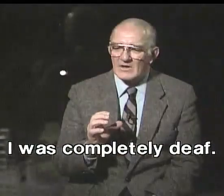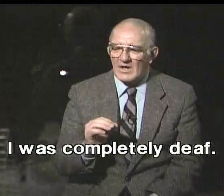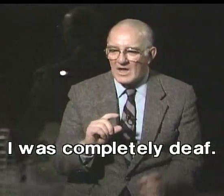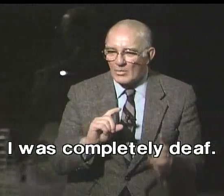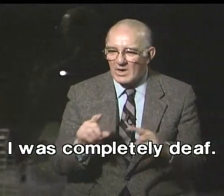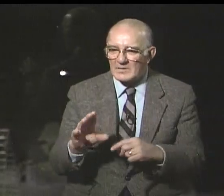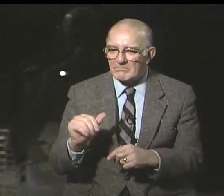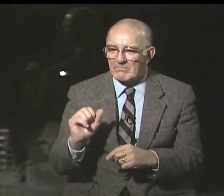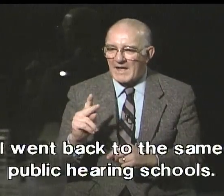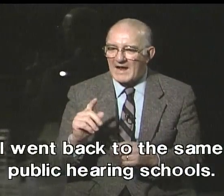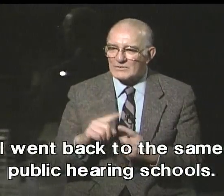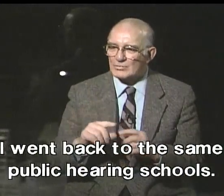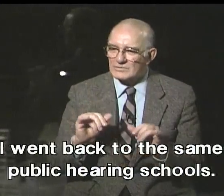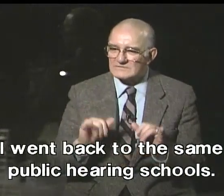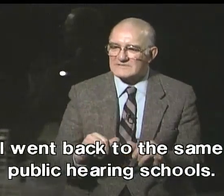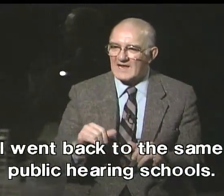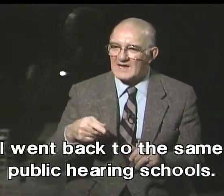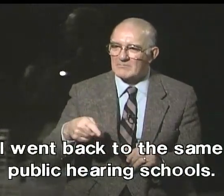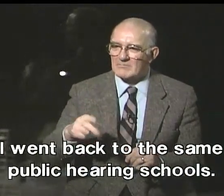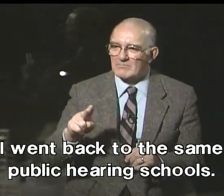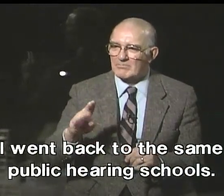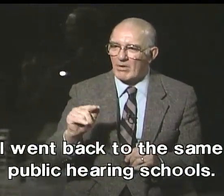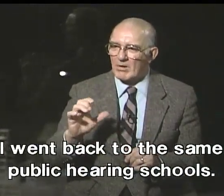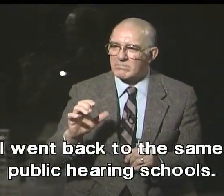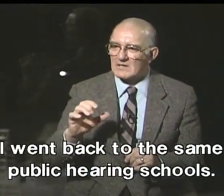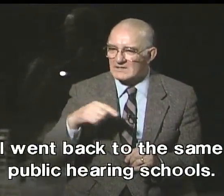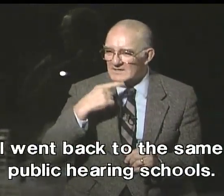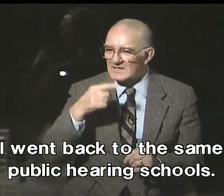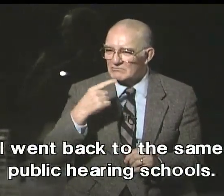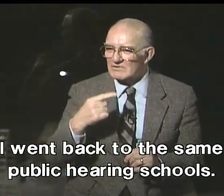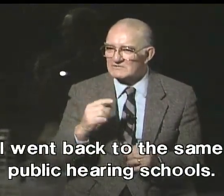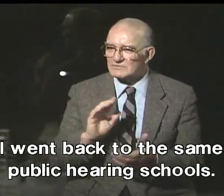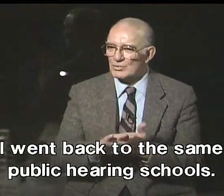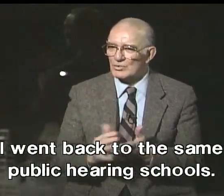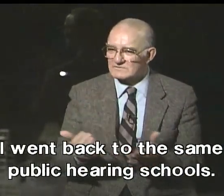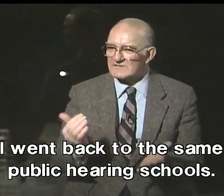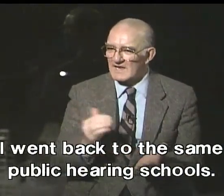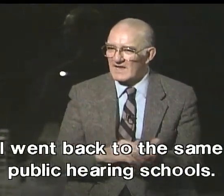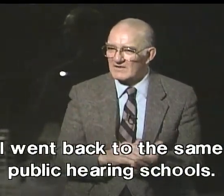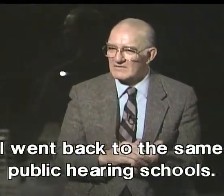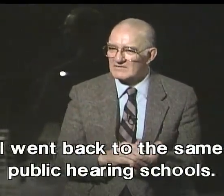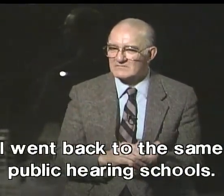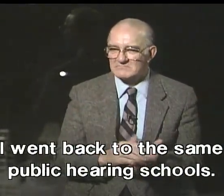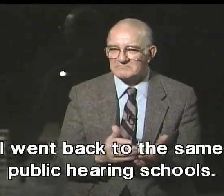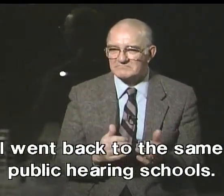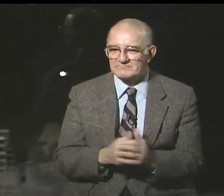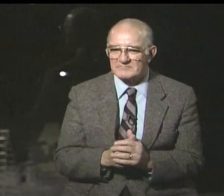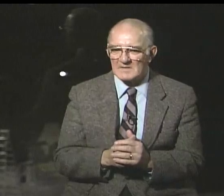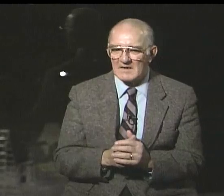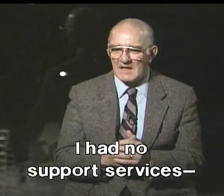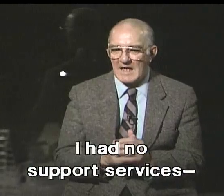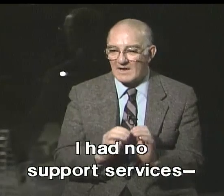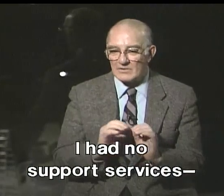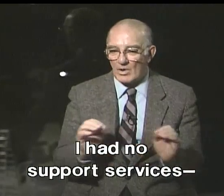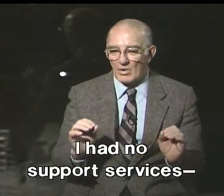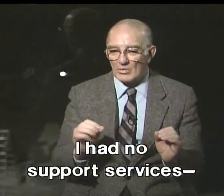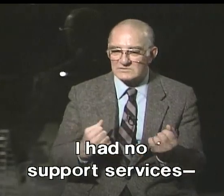I went back to the same public hearing schools again. Had no